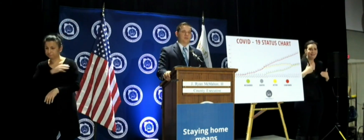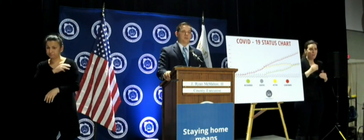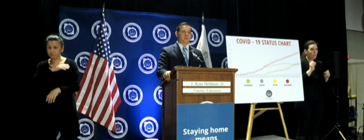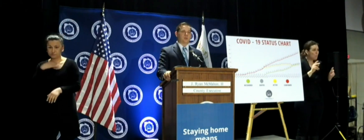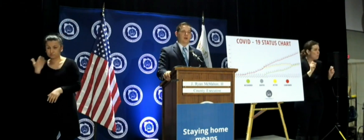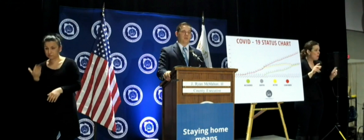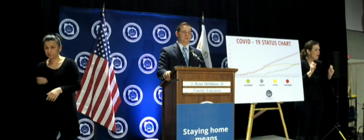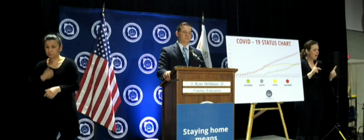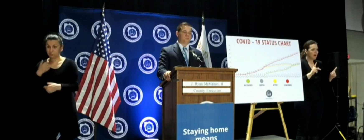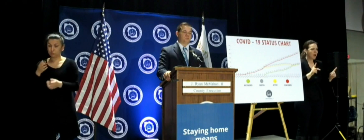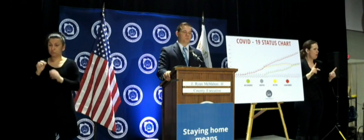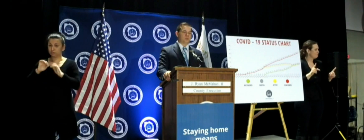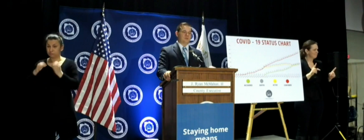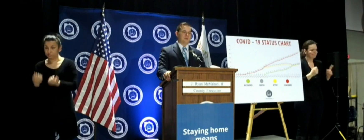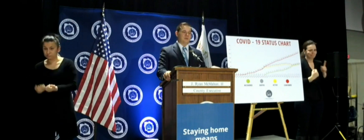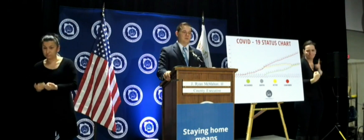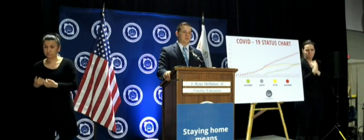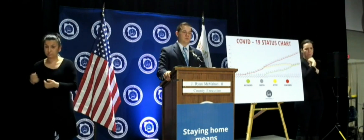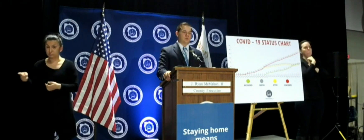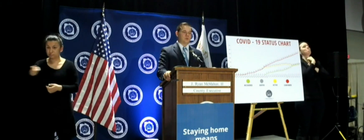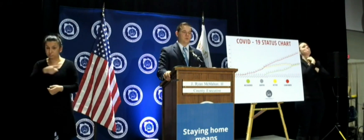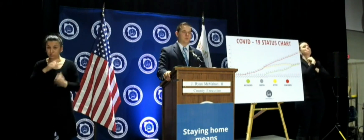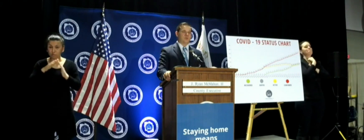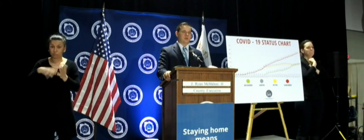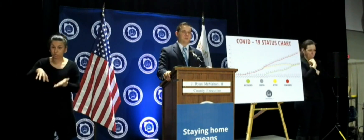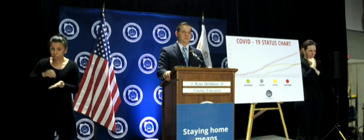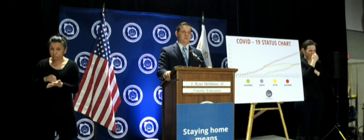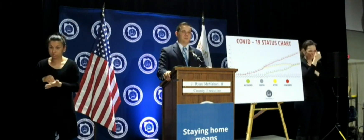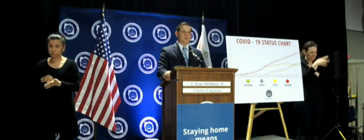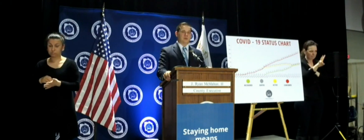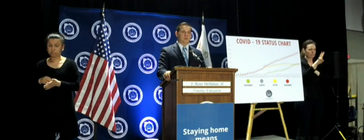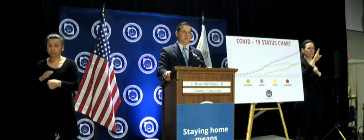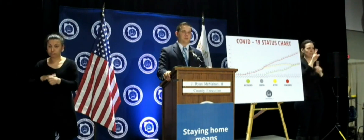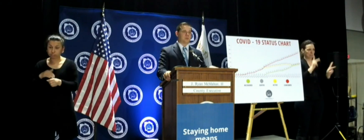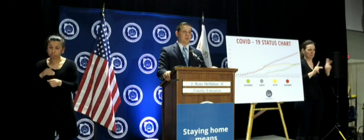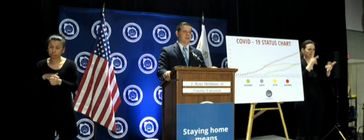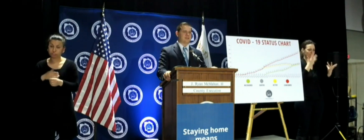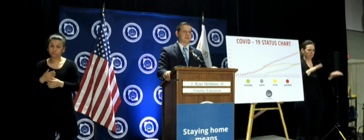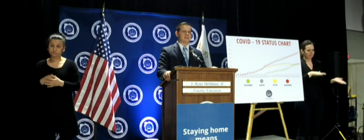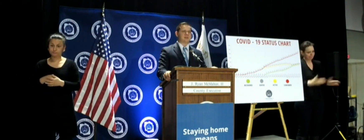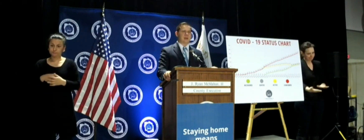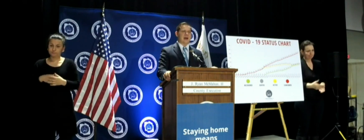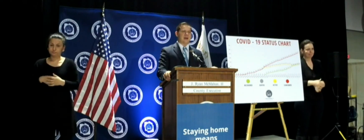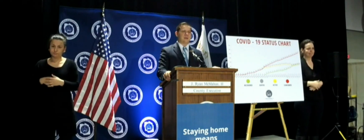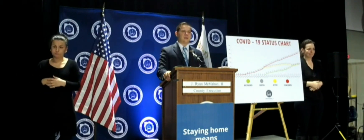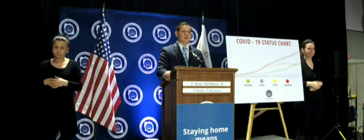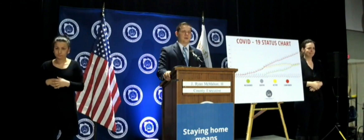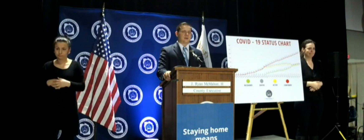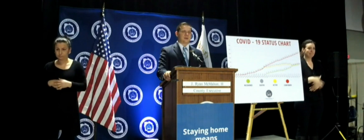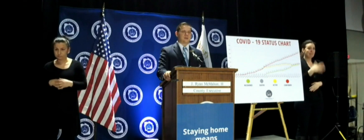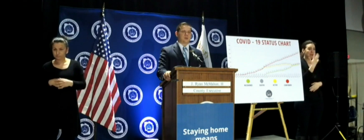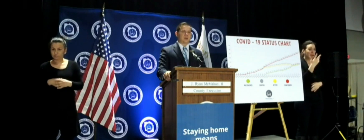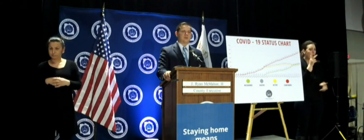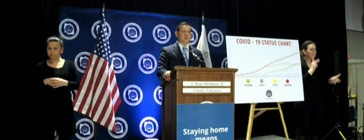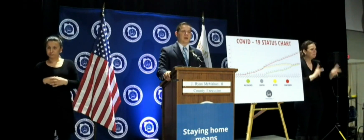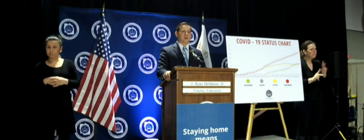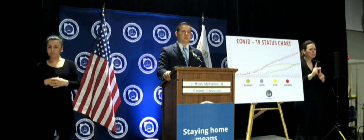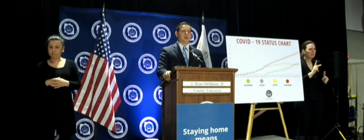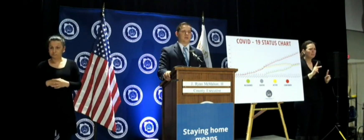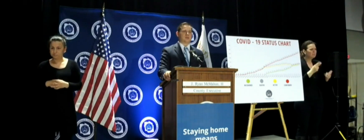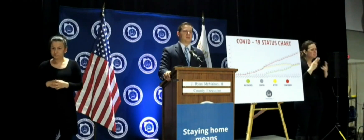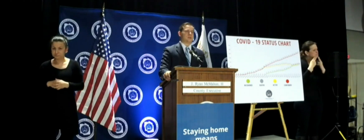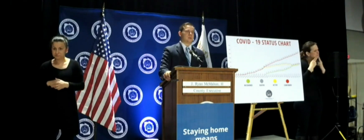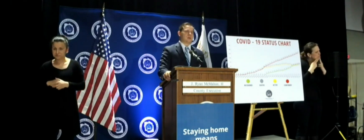individuals who have people who love them, 5 individuals who their family members probably didn't get to say goodbye, didn't get to really have a lot